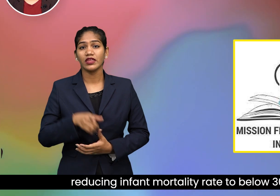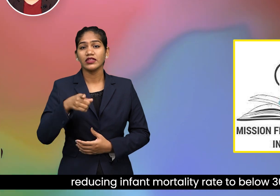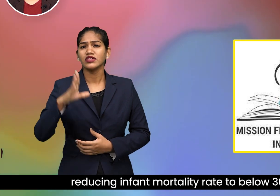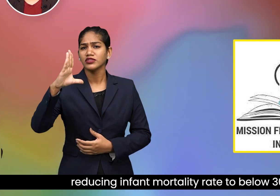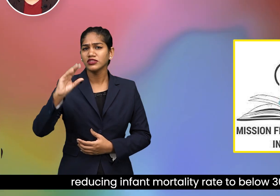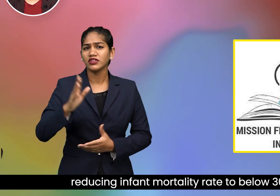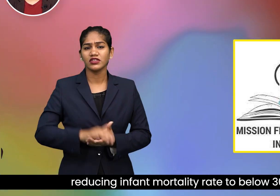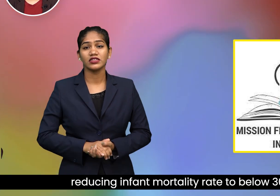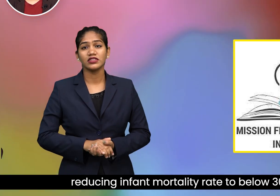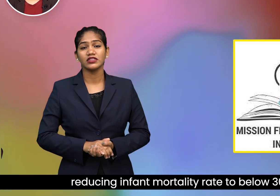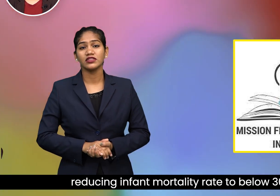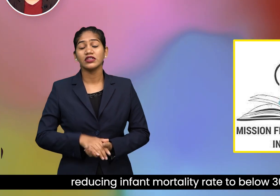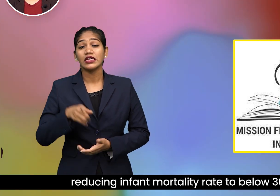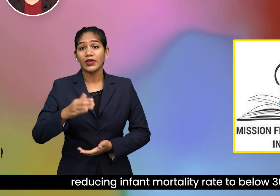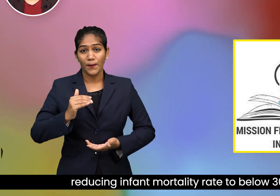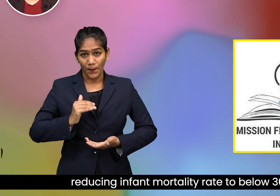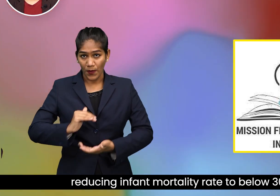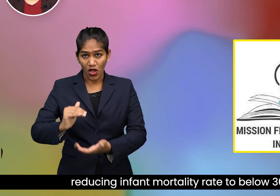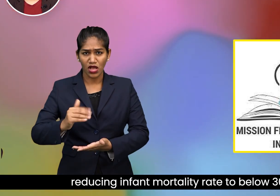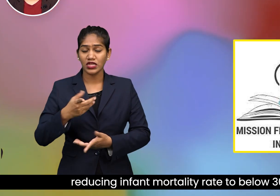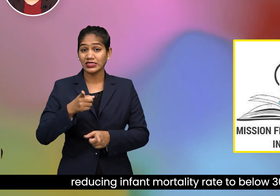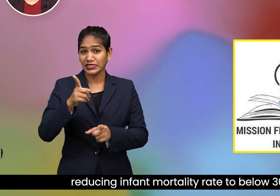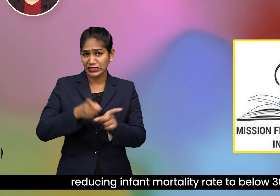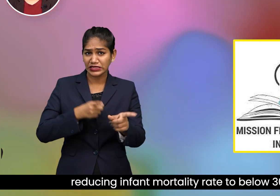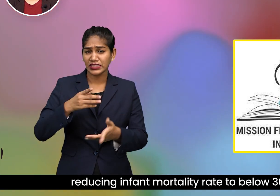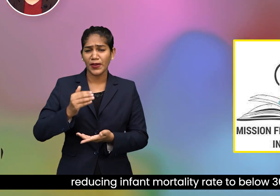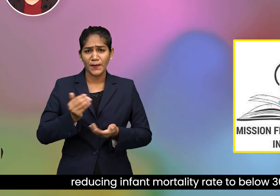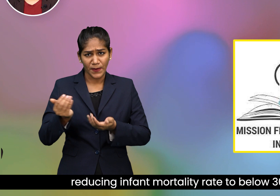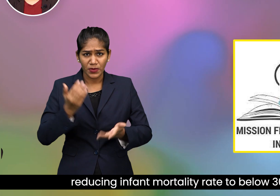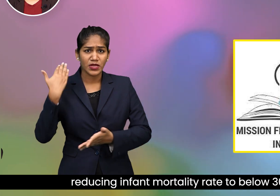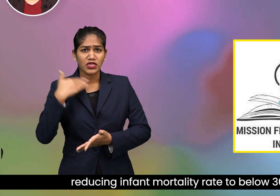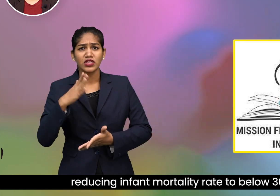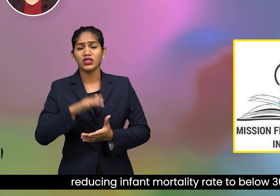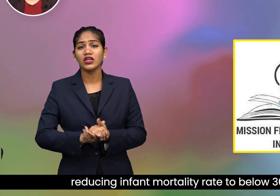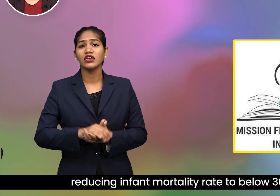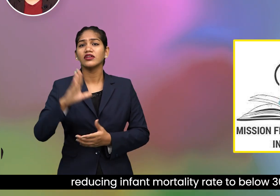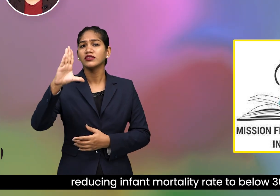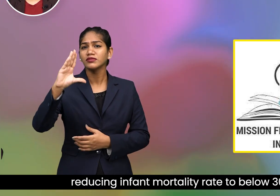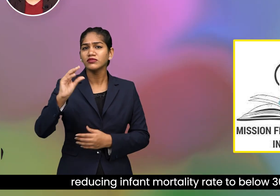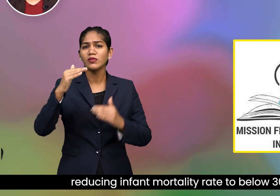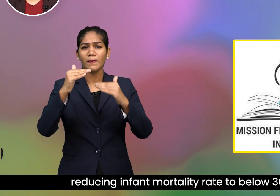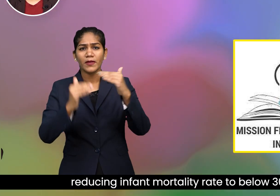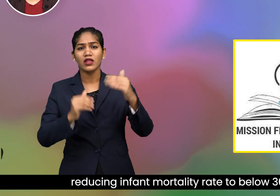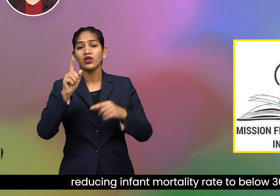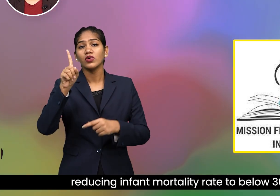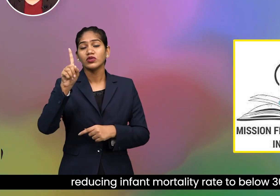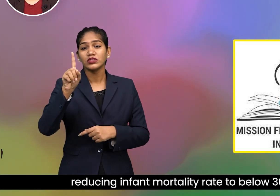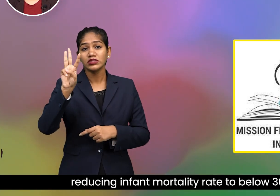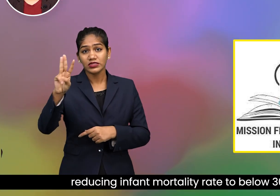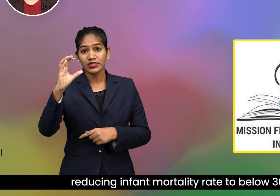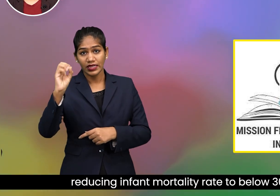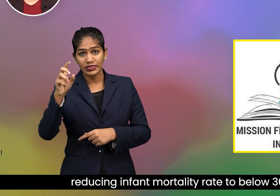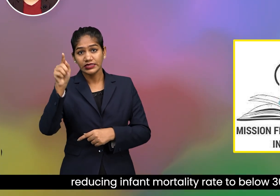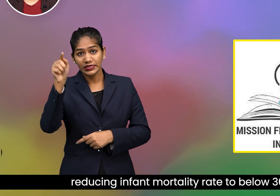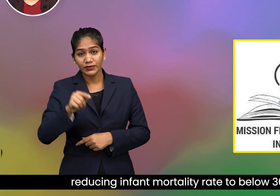reducing infant mortality rate to below 30 per